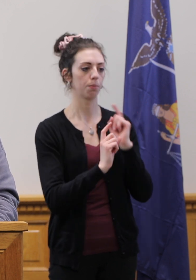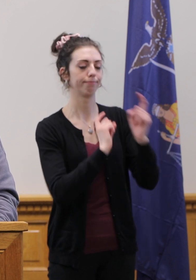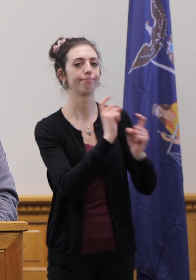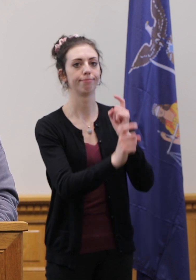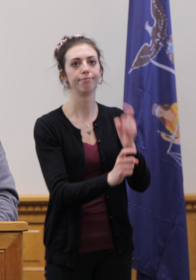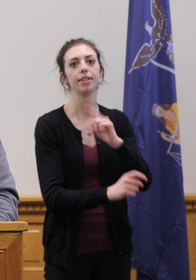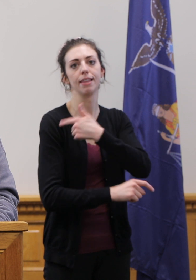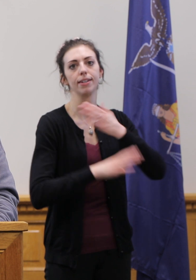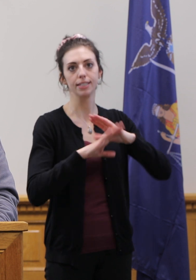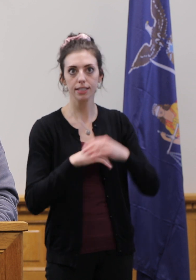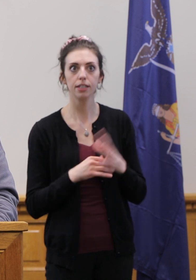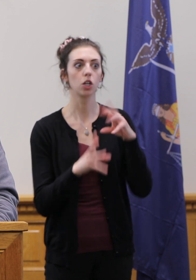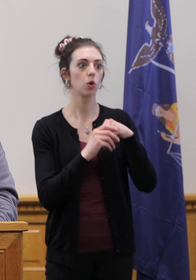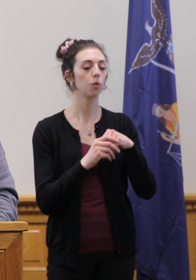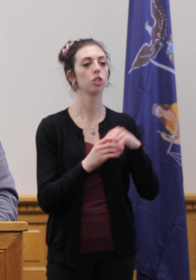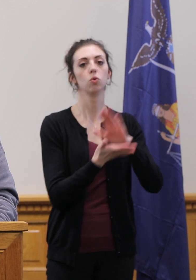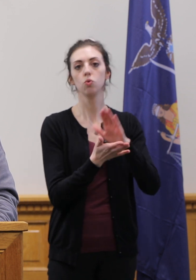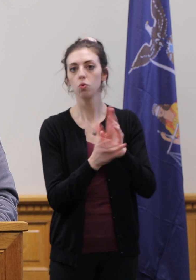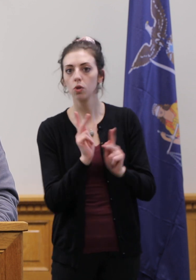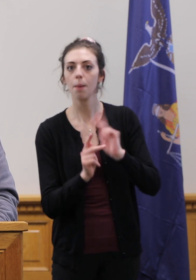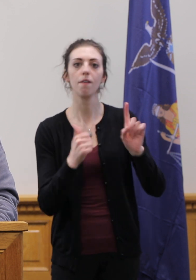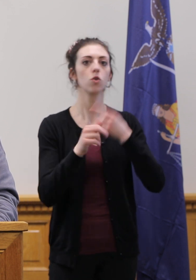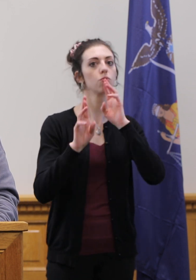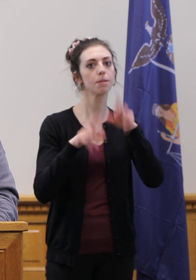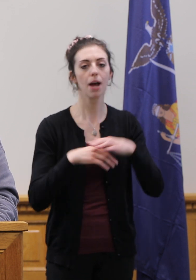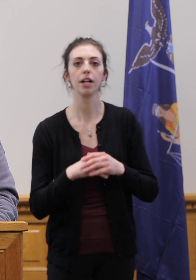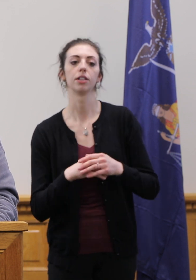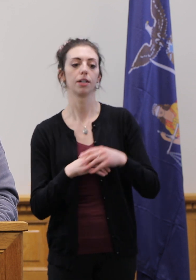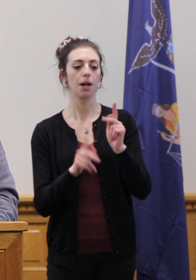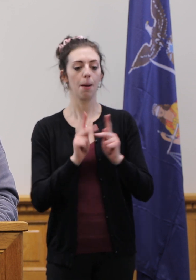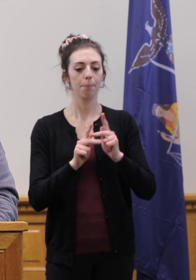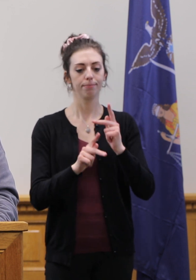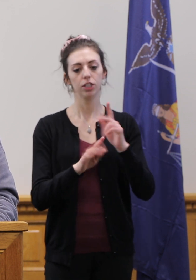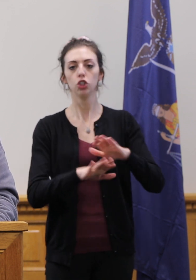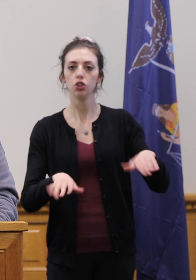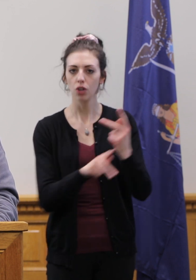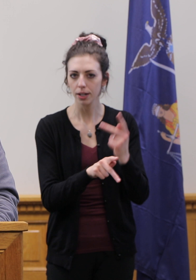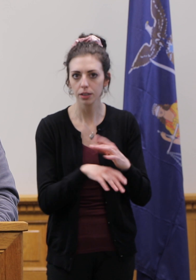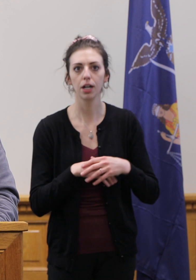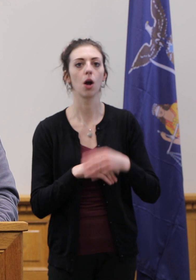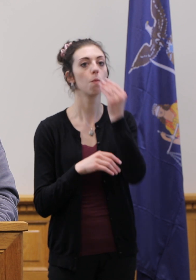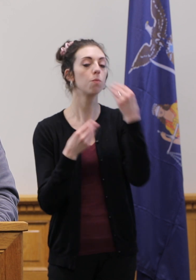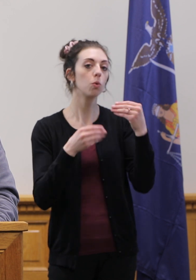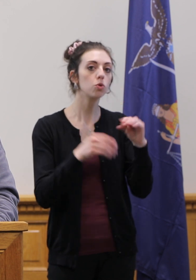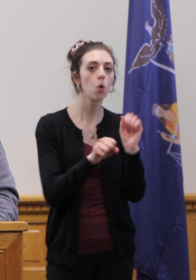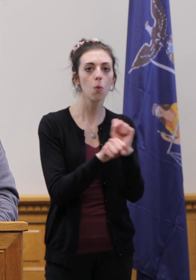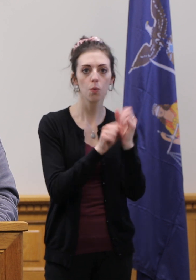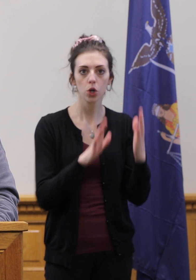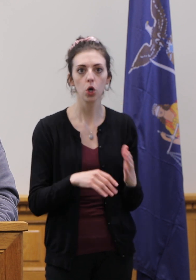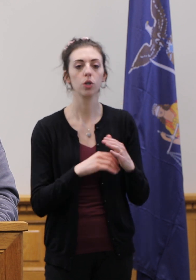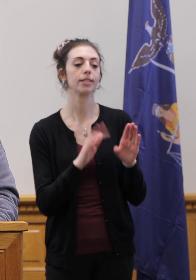first responders, school personnel, child care providers, public-facing grocery store workers,